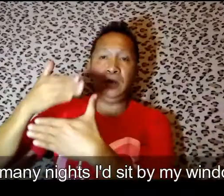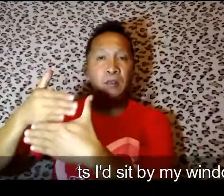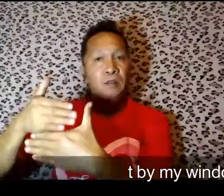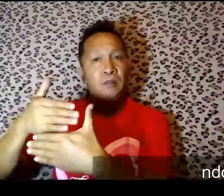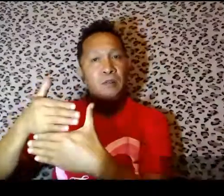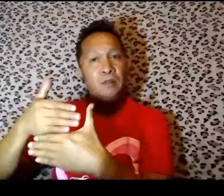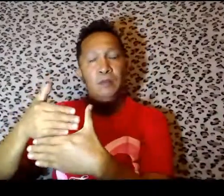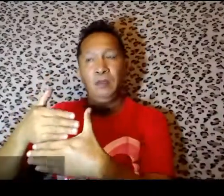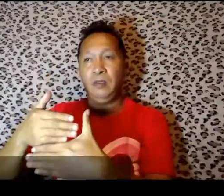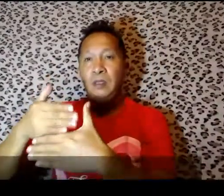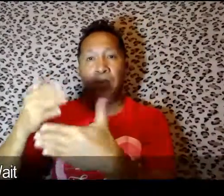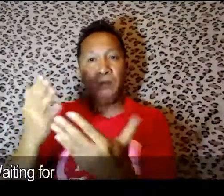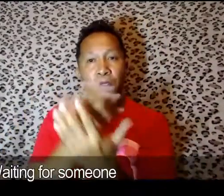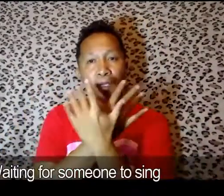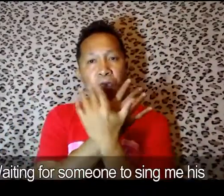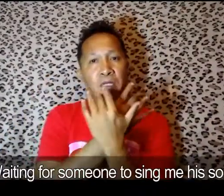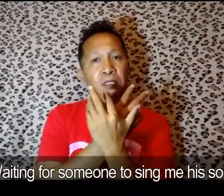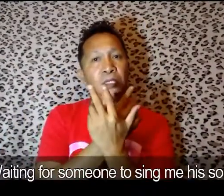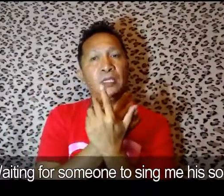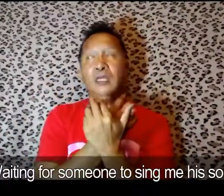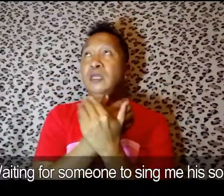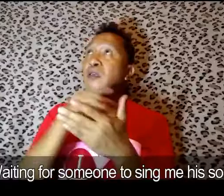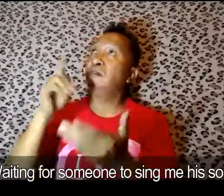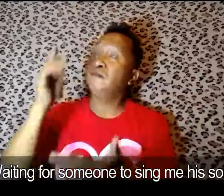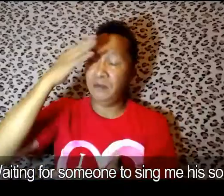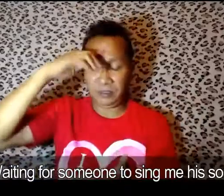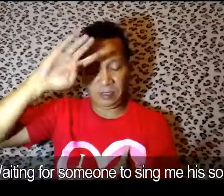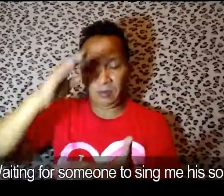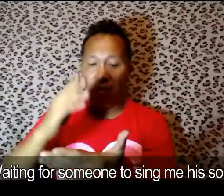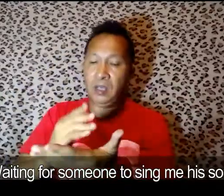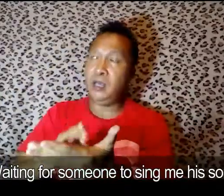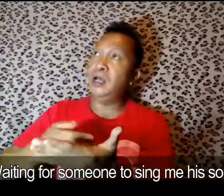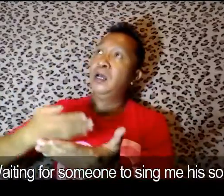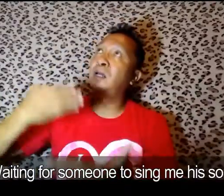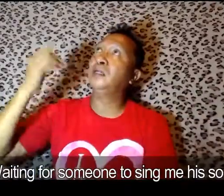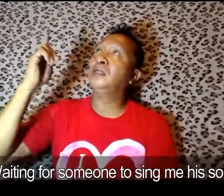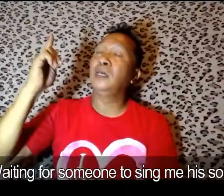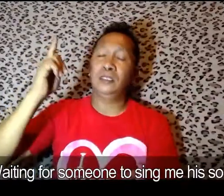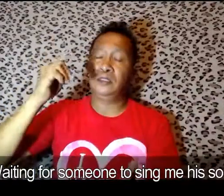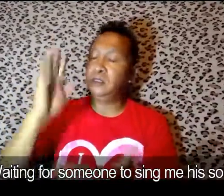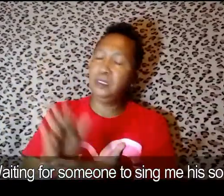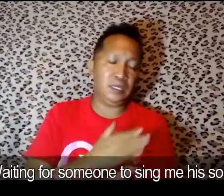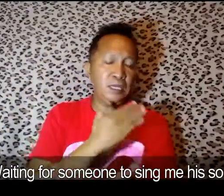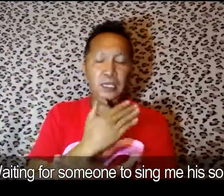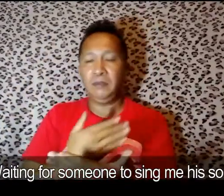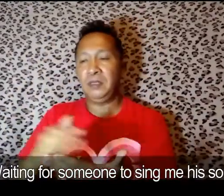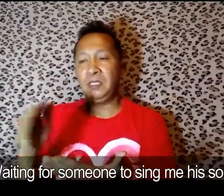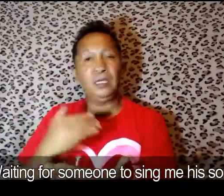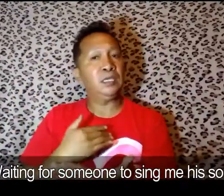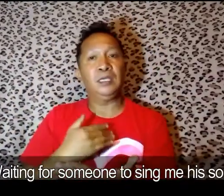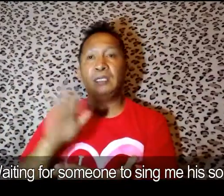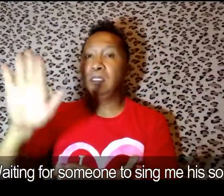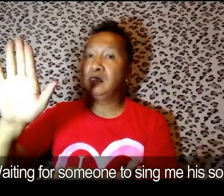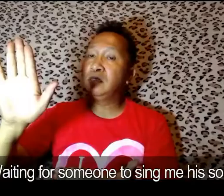window Waiting for someone To sing